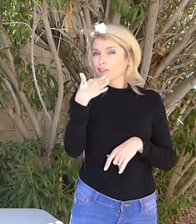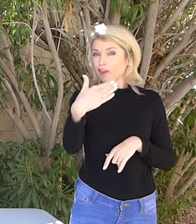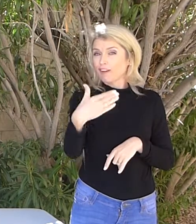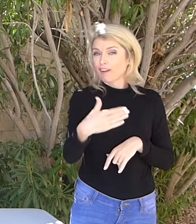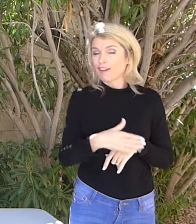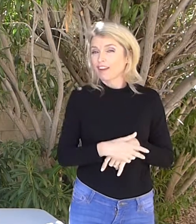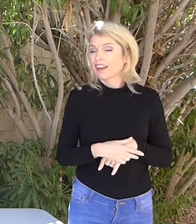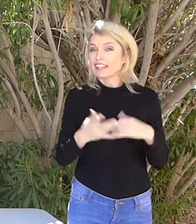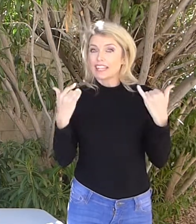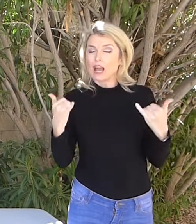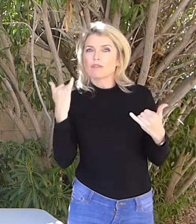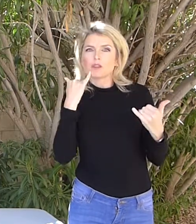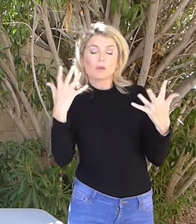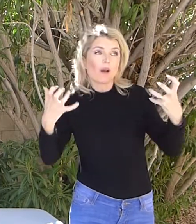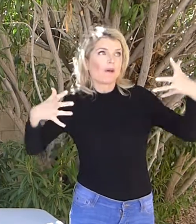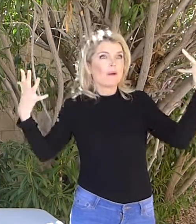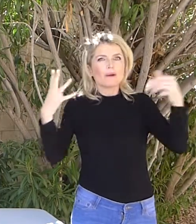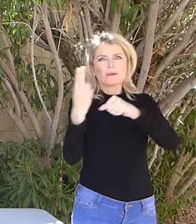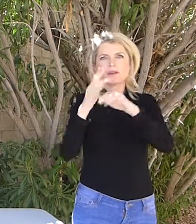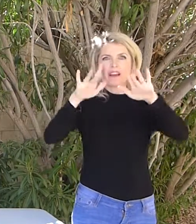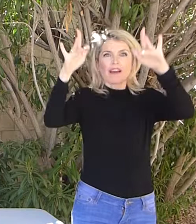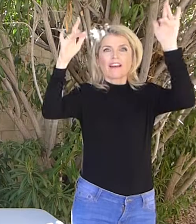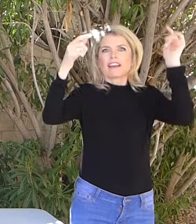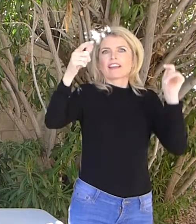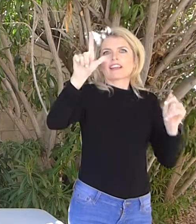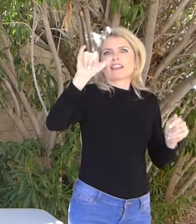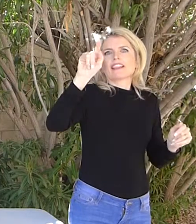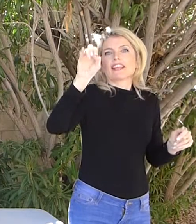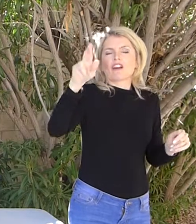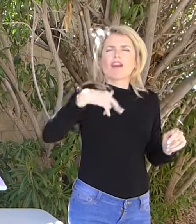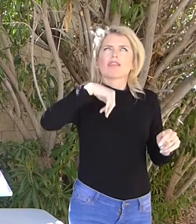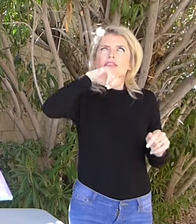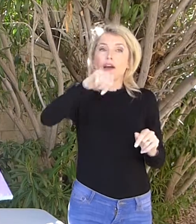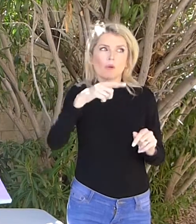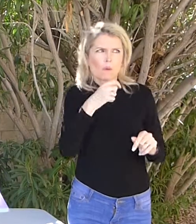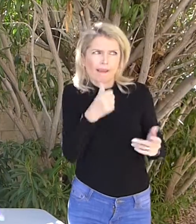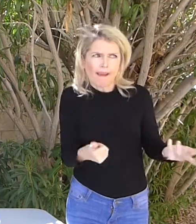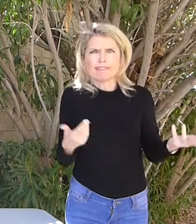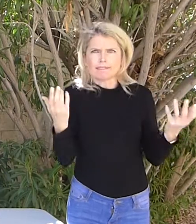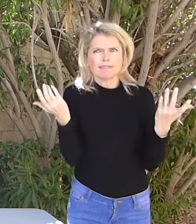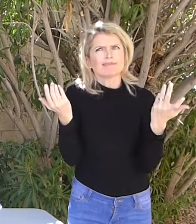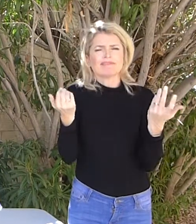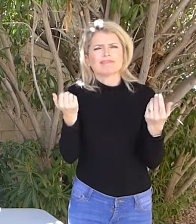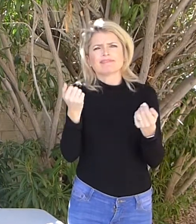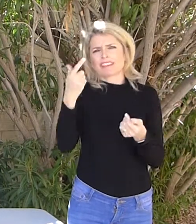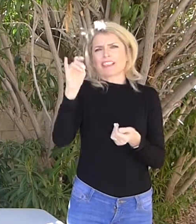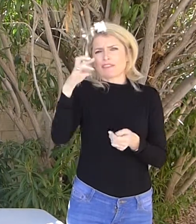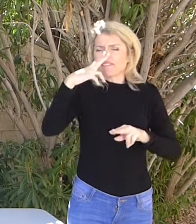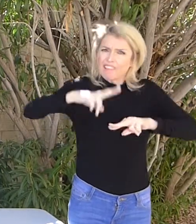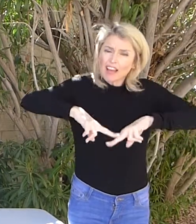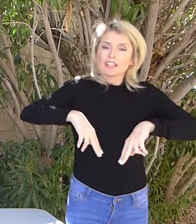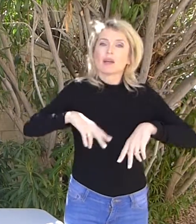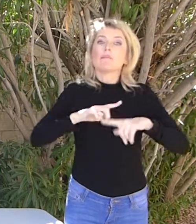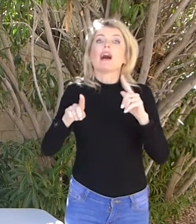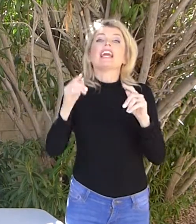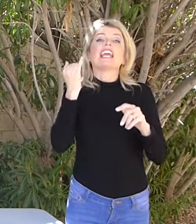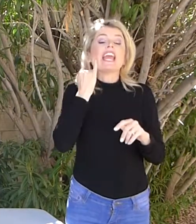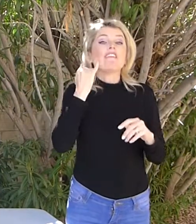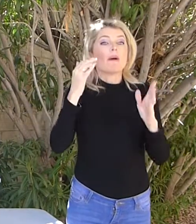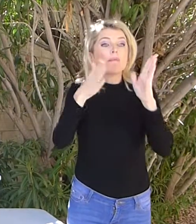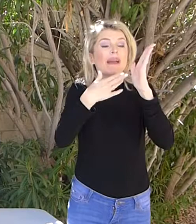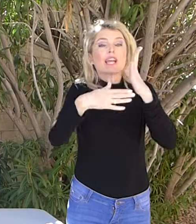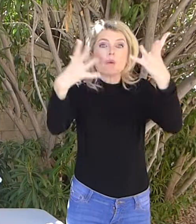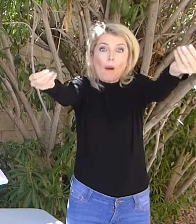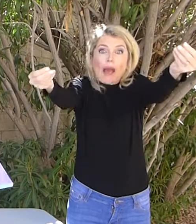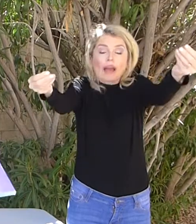you want to throw glitter on it, which I love glitter. Who doesn't love glitter? Glitter is fun. You need to do it when your paint is wet.